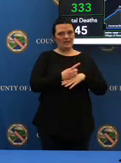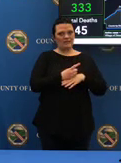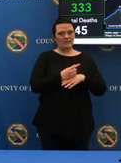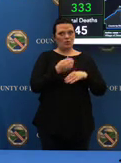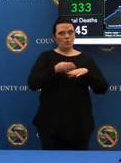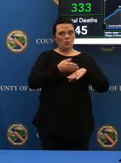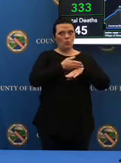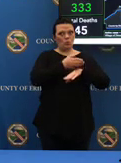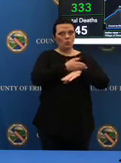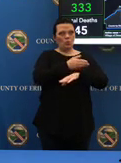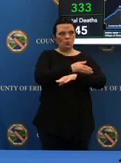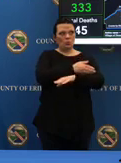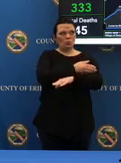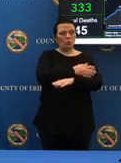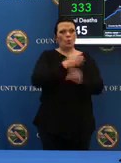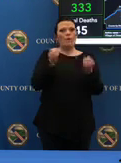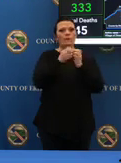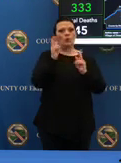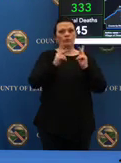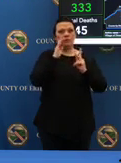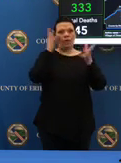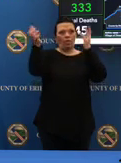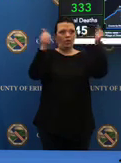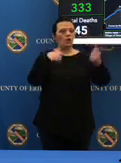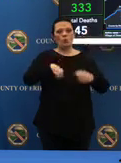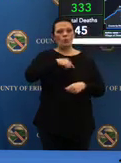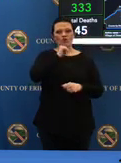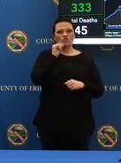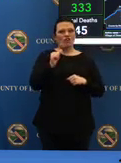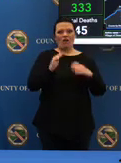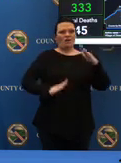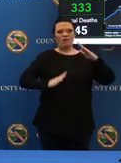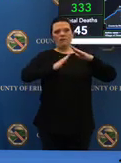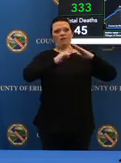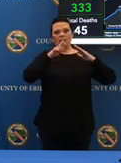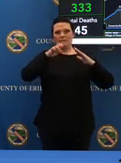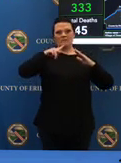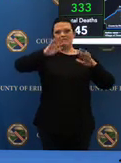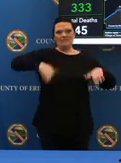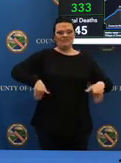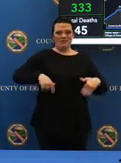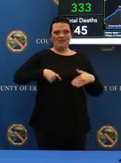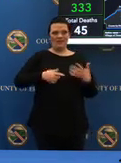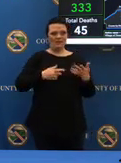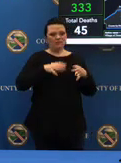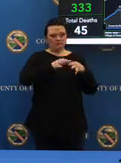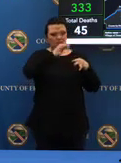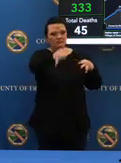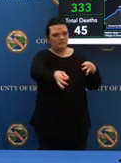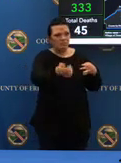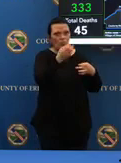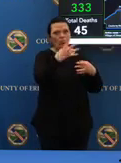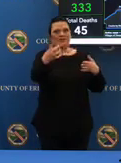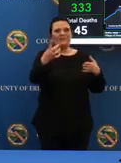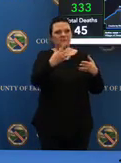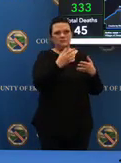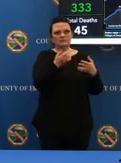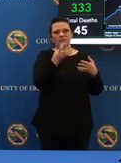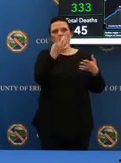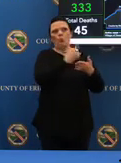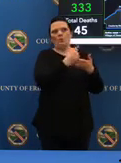to get out. We have not reached our peak yet. We don't think our peak is until weeks away. We have been able to flatten the curve, but if